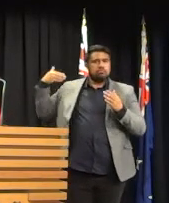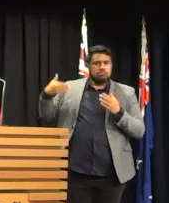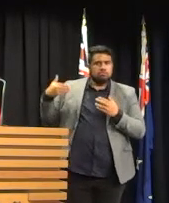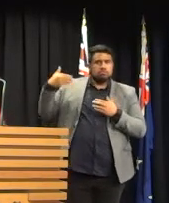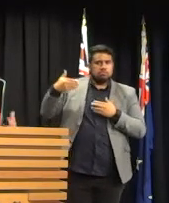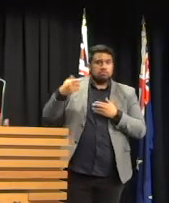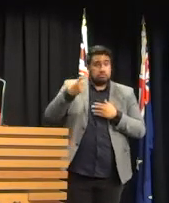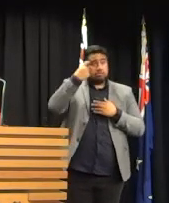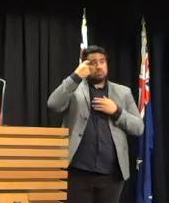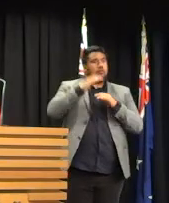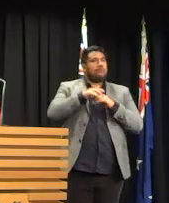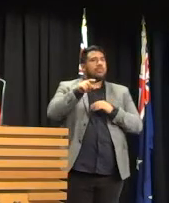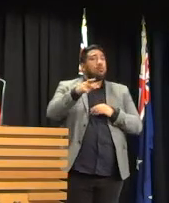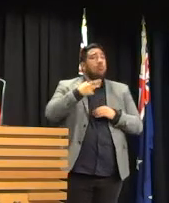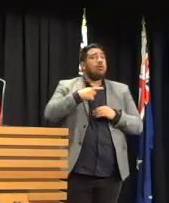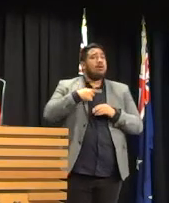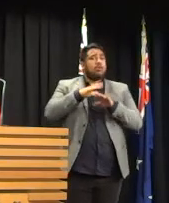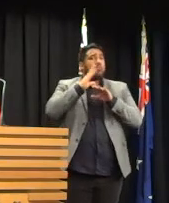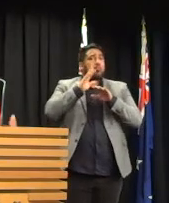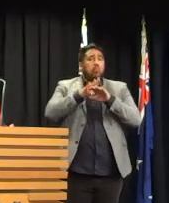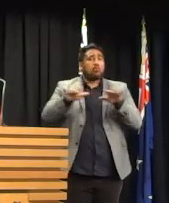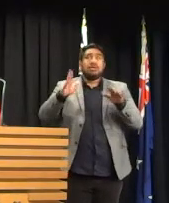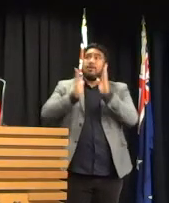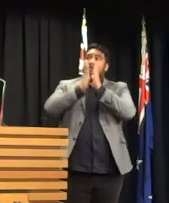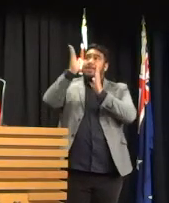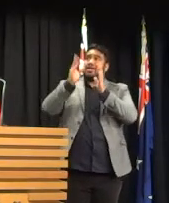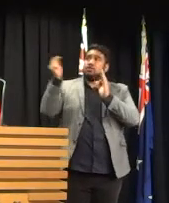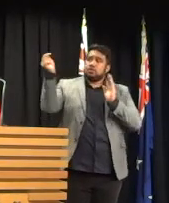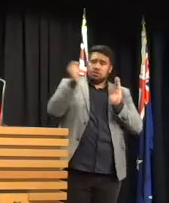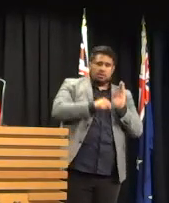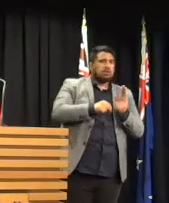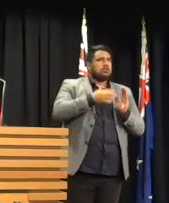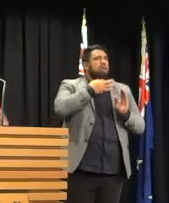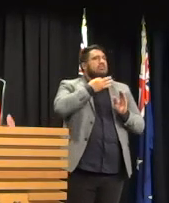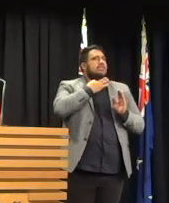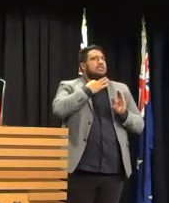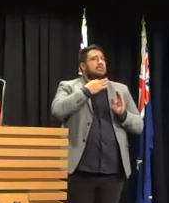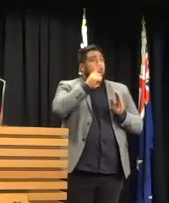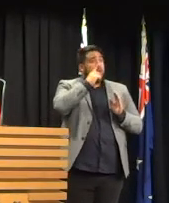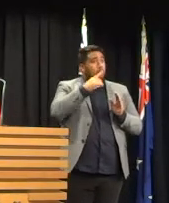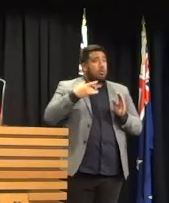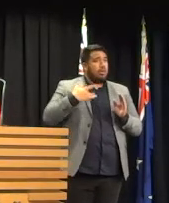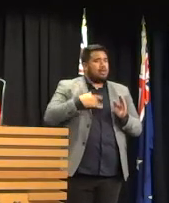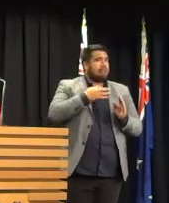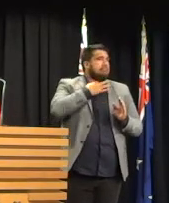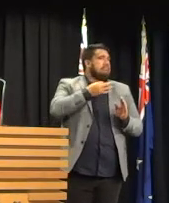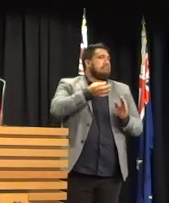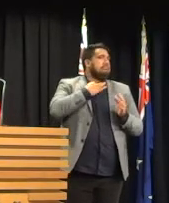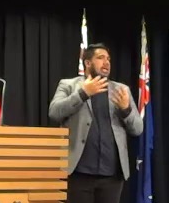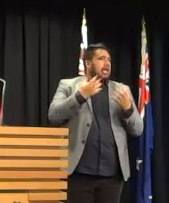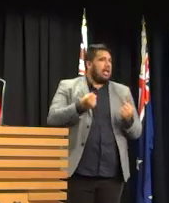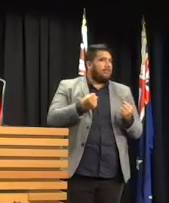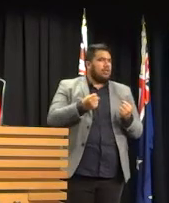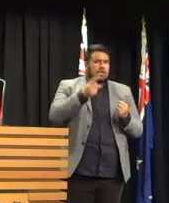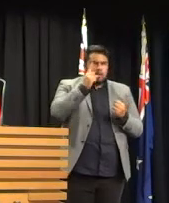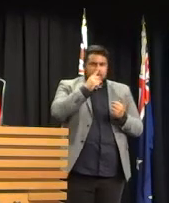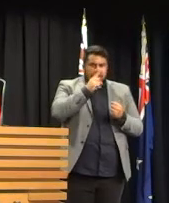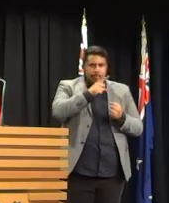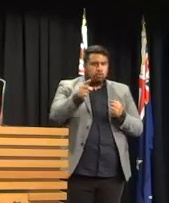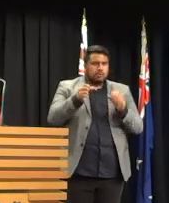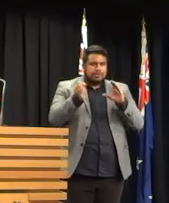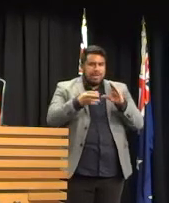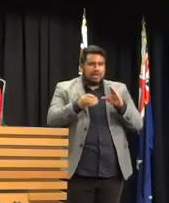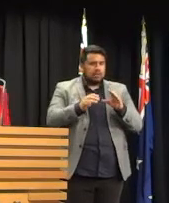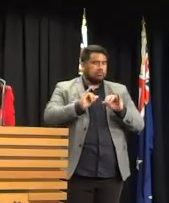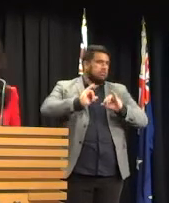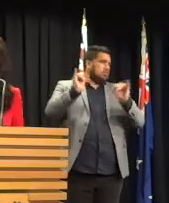of, because it's a treacherous piece of water, because people's lives are at stake, and because the actions of these people smugglers is repugnant.